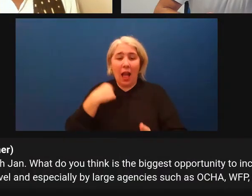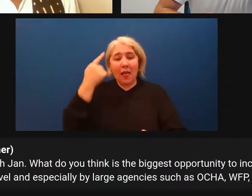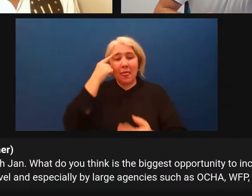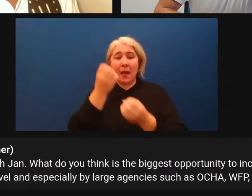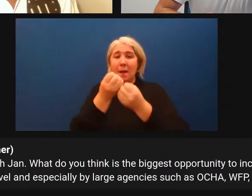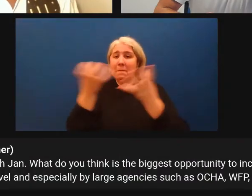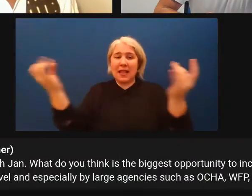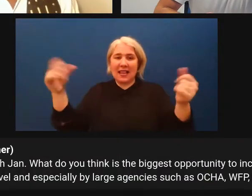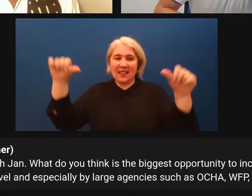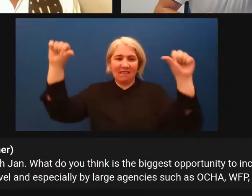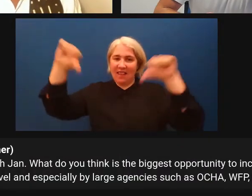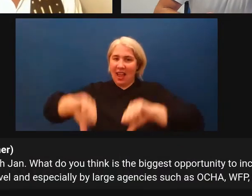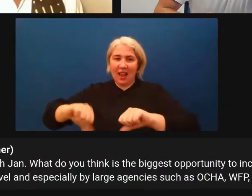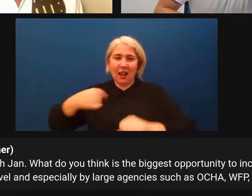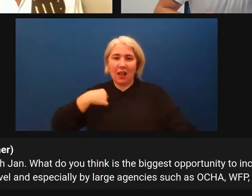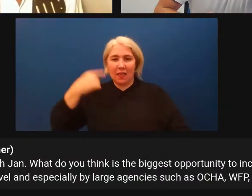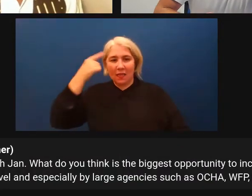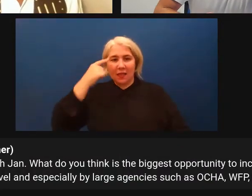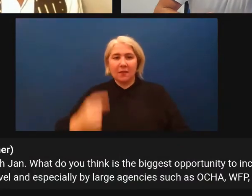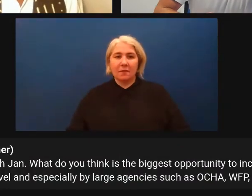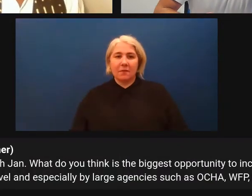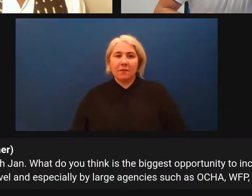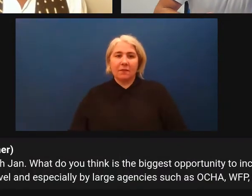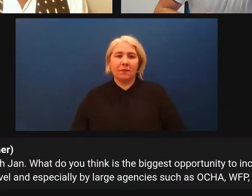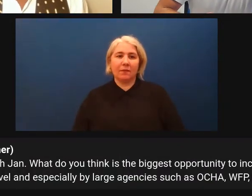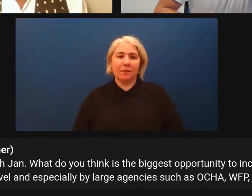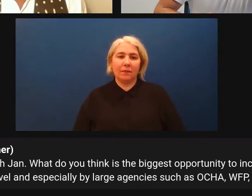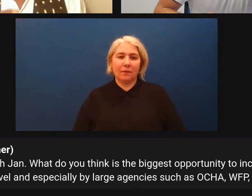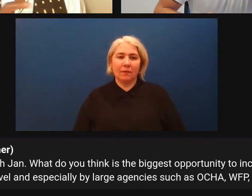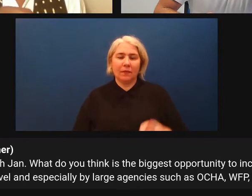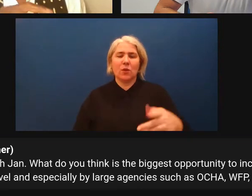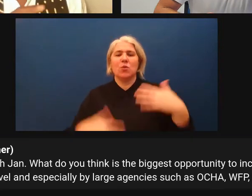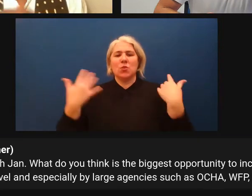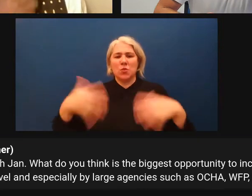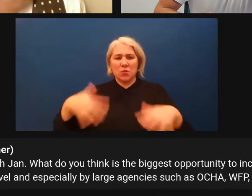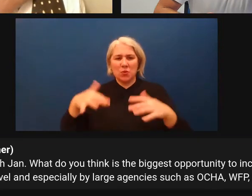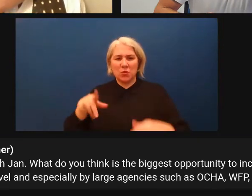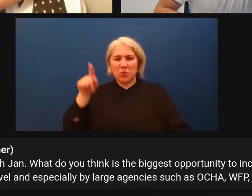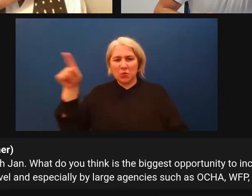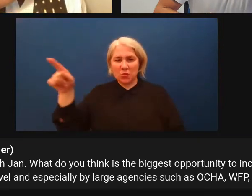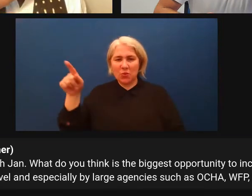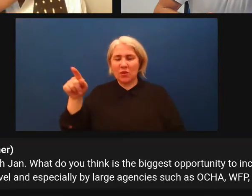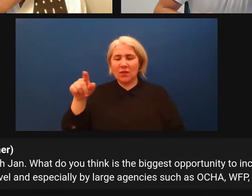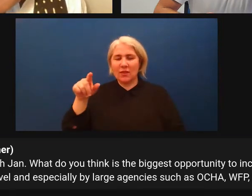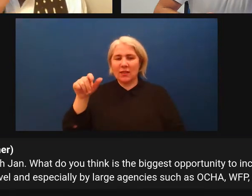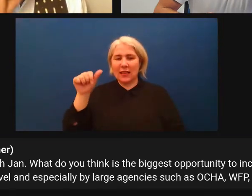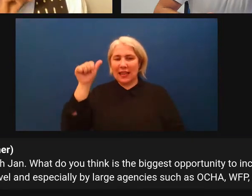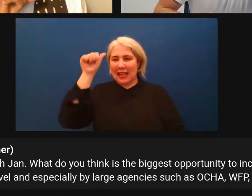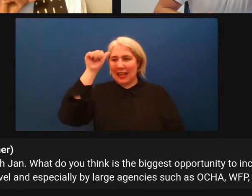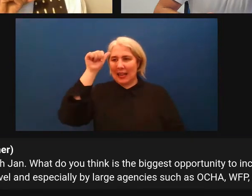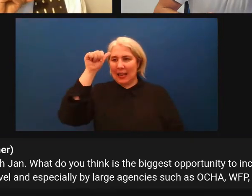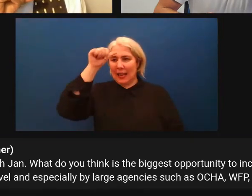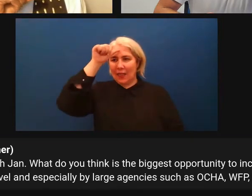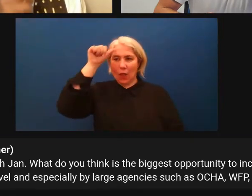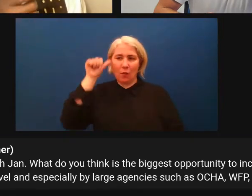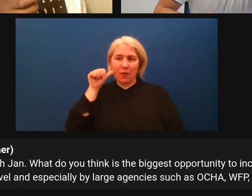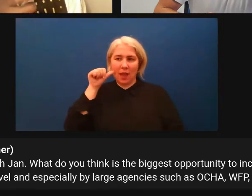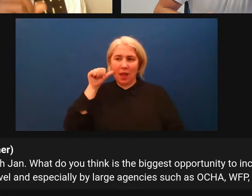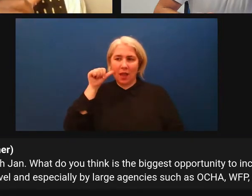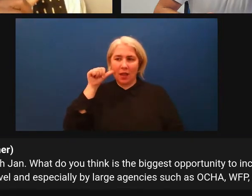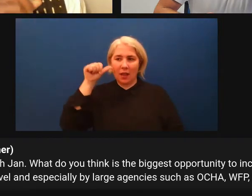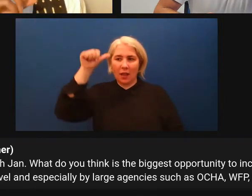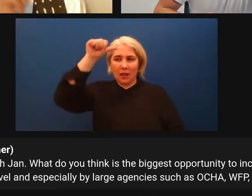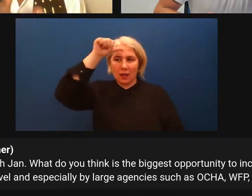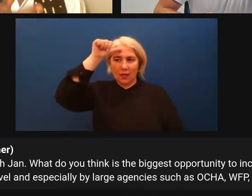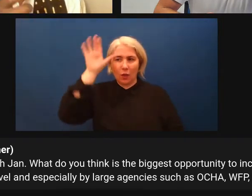touching story coming from Ethiopia. My question for you is, Given